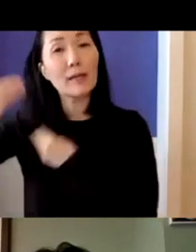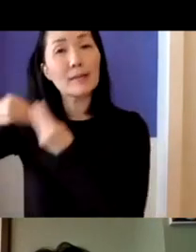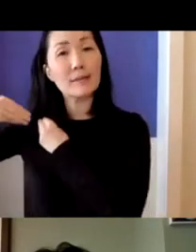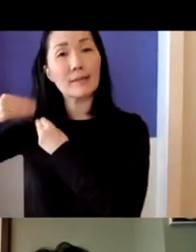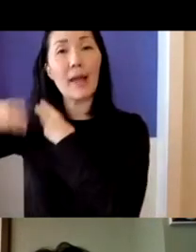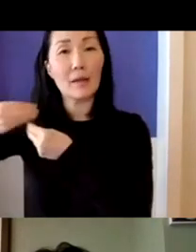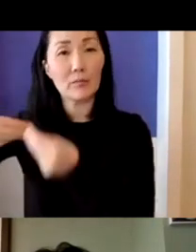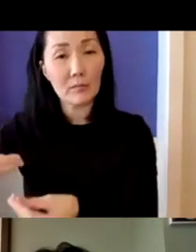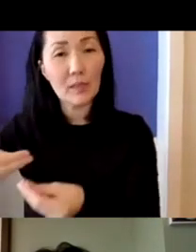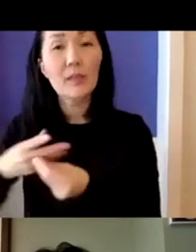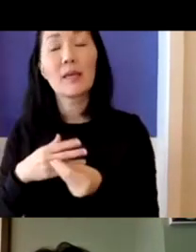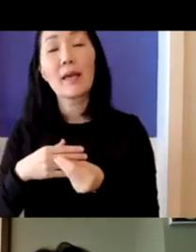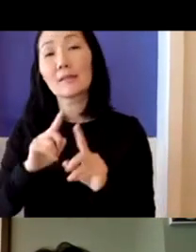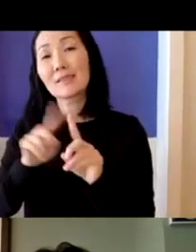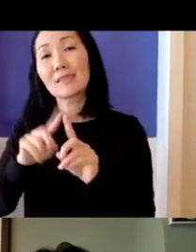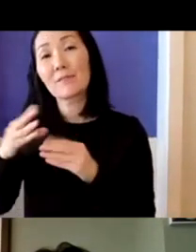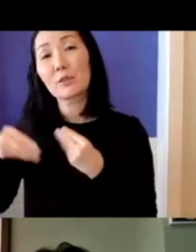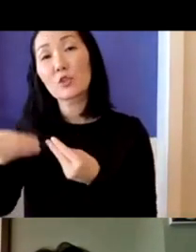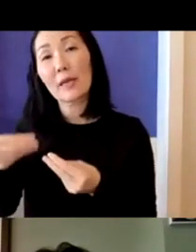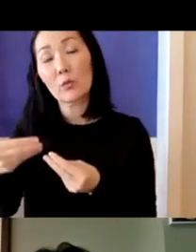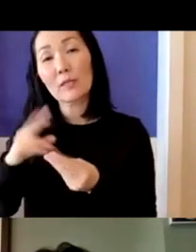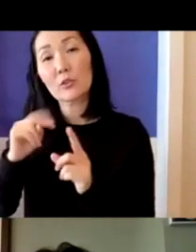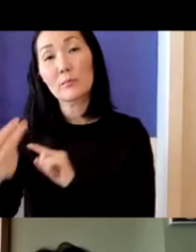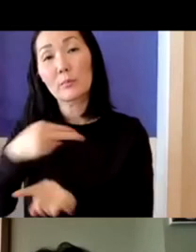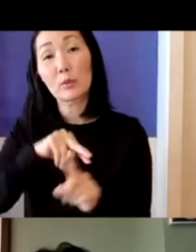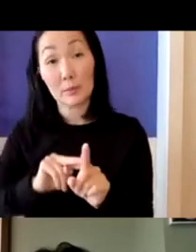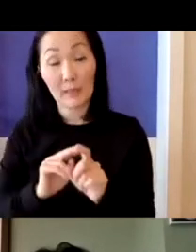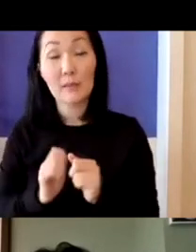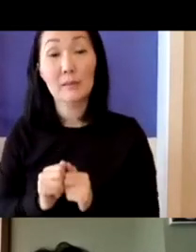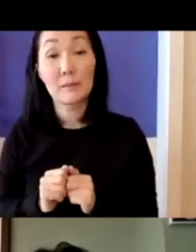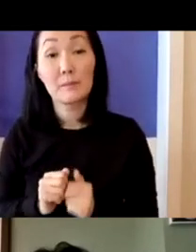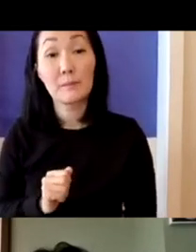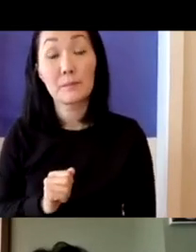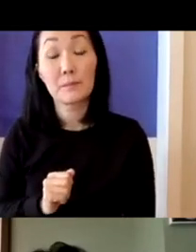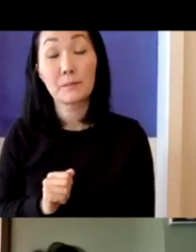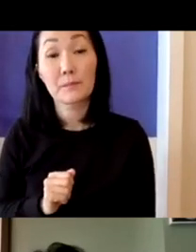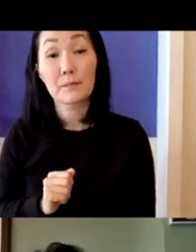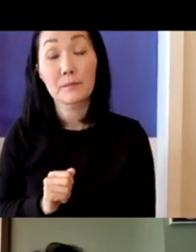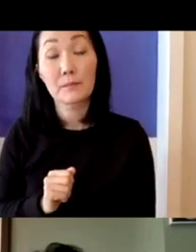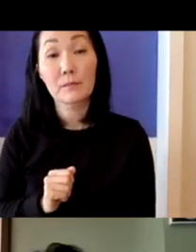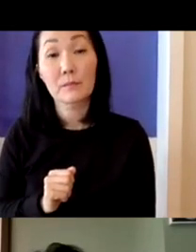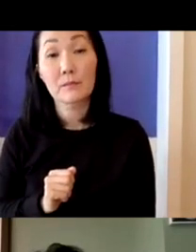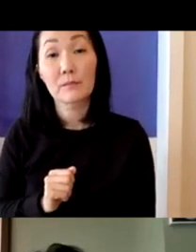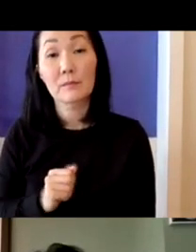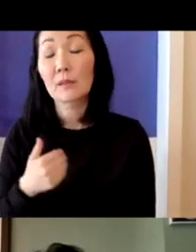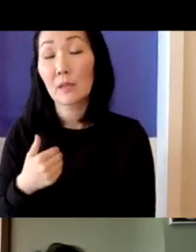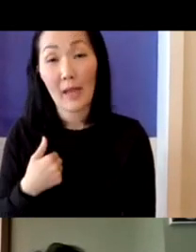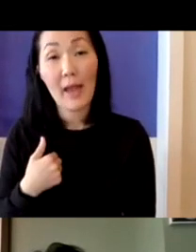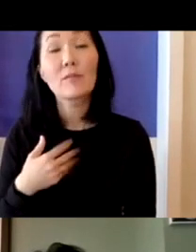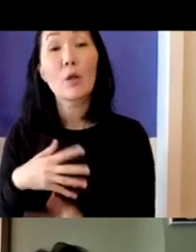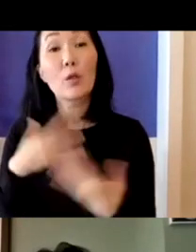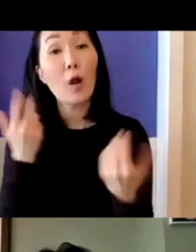from a multi-generational perspective. So while there's all kinds of work happening